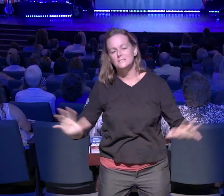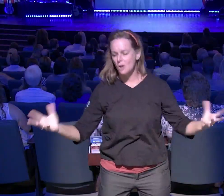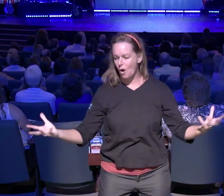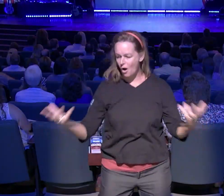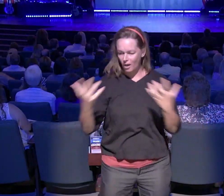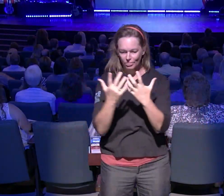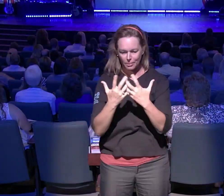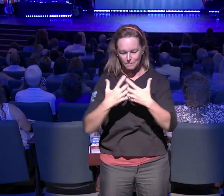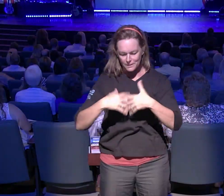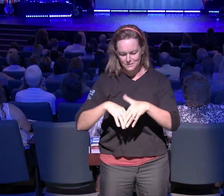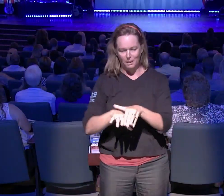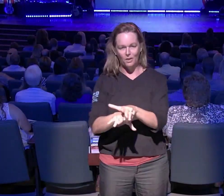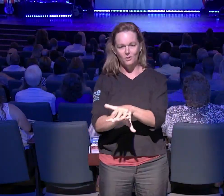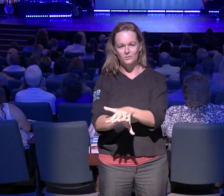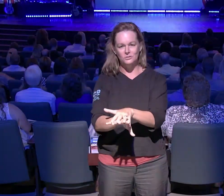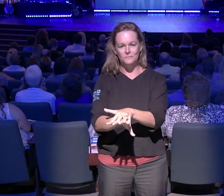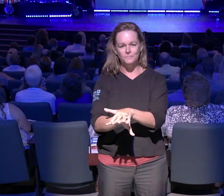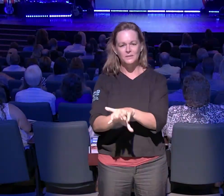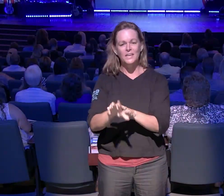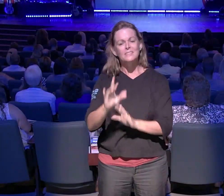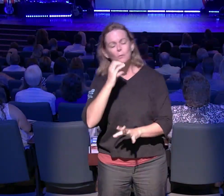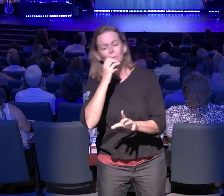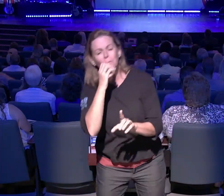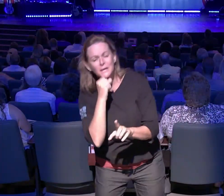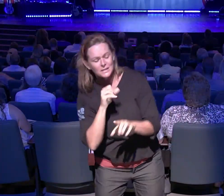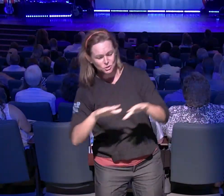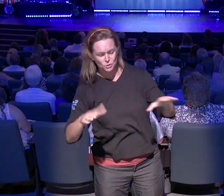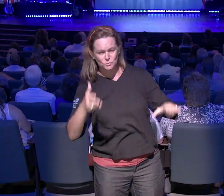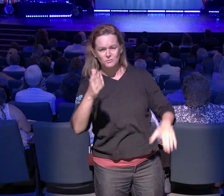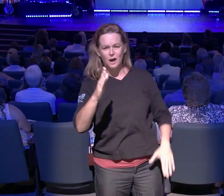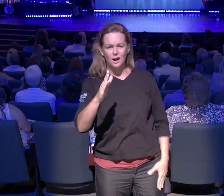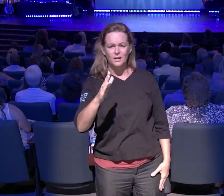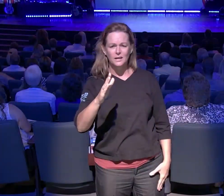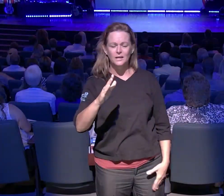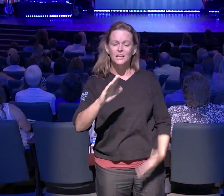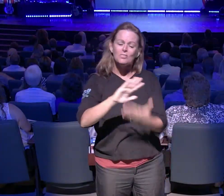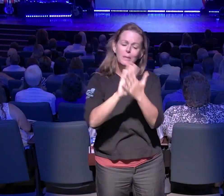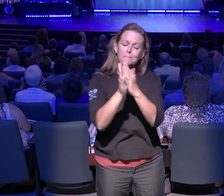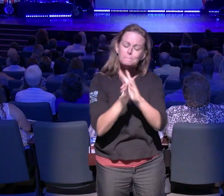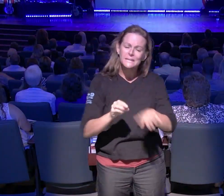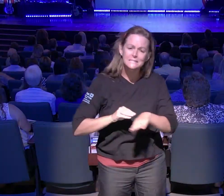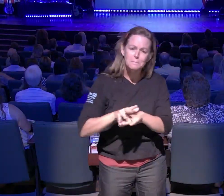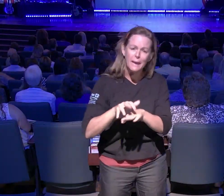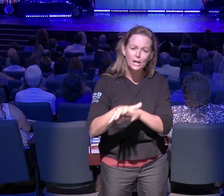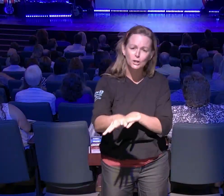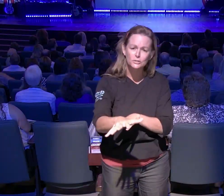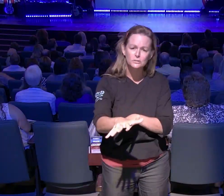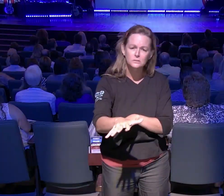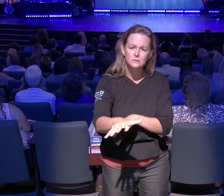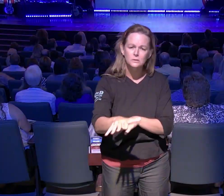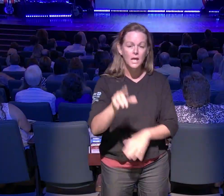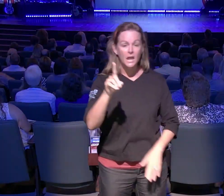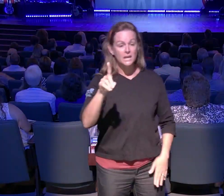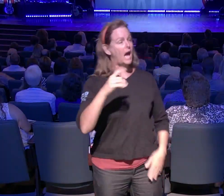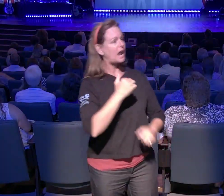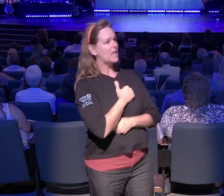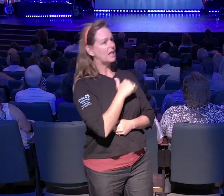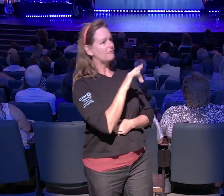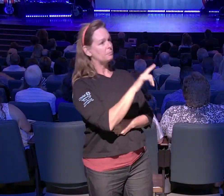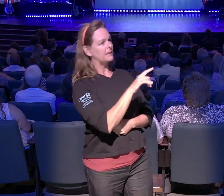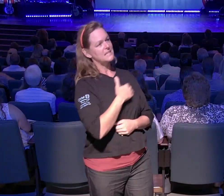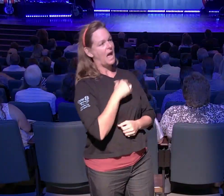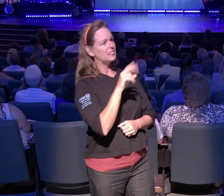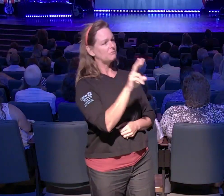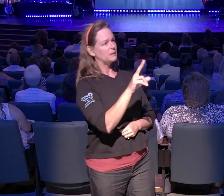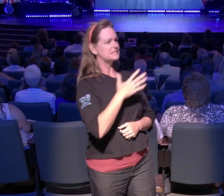the children of God." Blessed are the peacemakers. Notice that Jesus doesn't say there, "Blessed are the peace lovers." There's a lot of